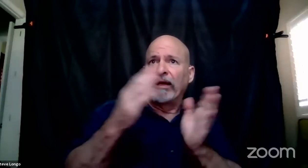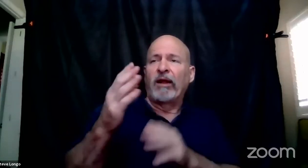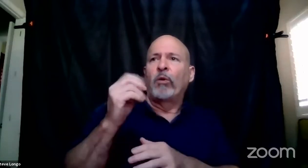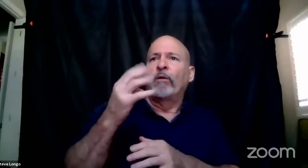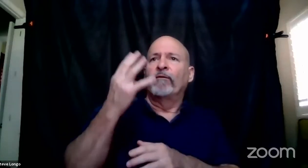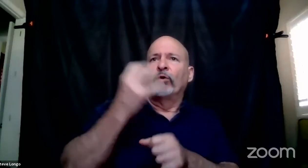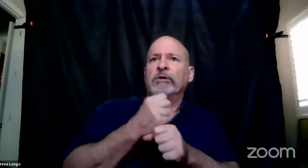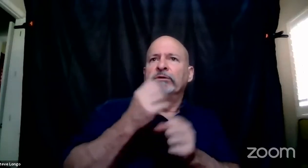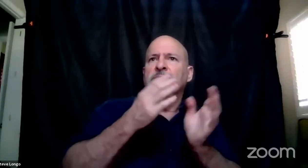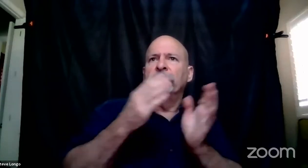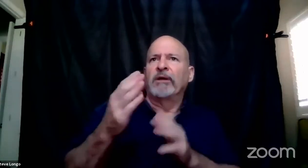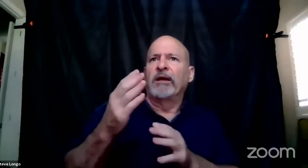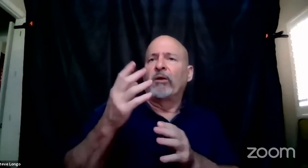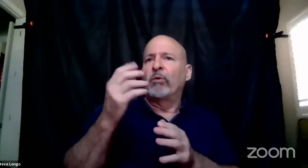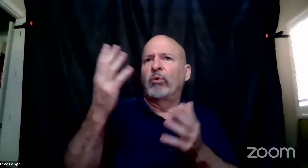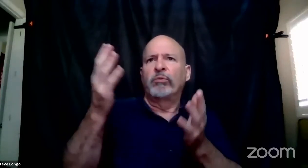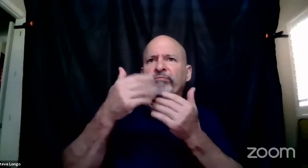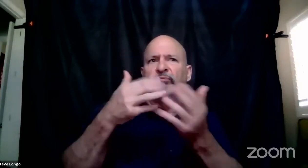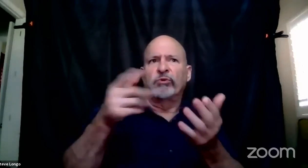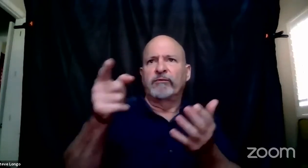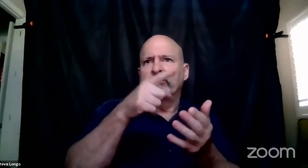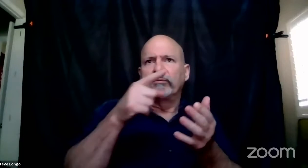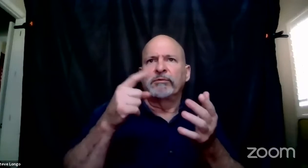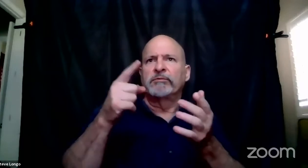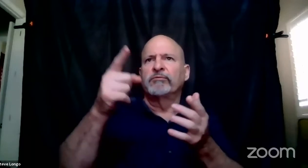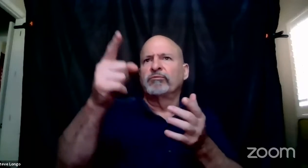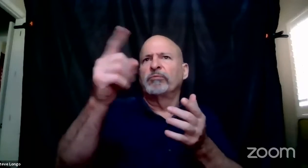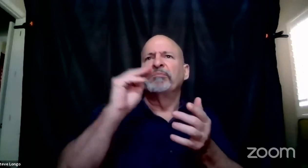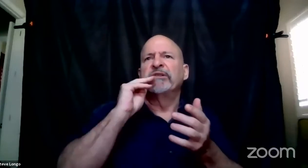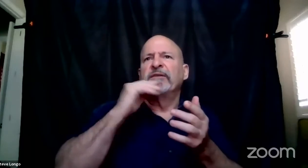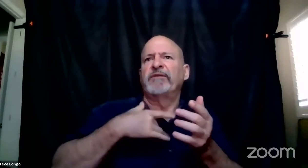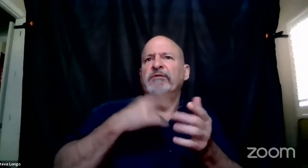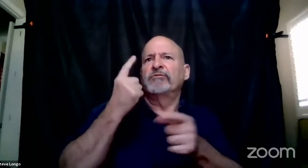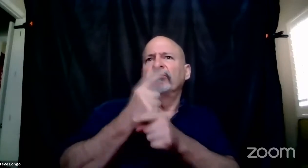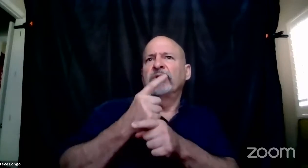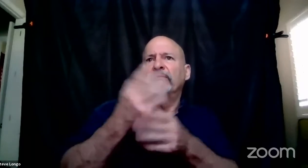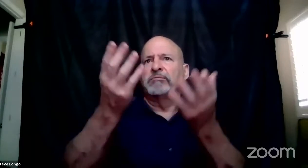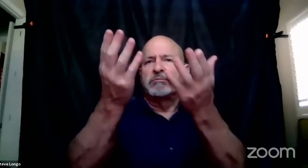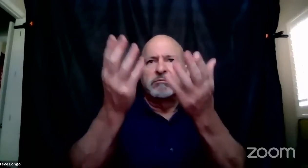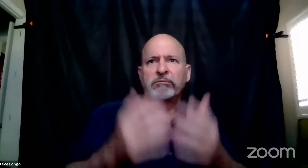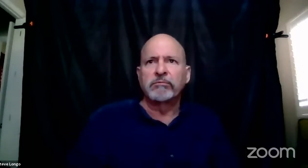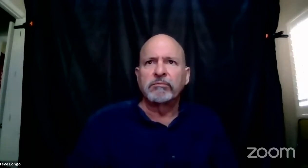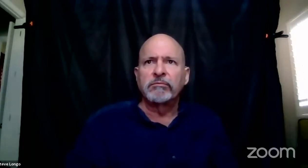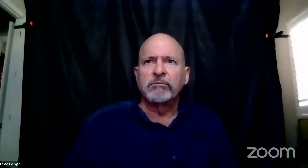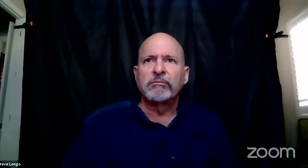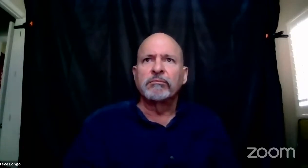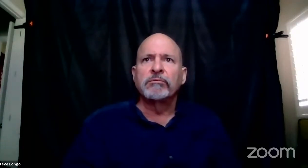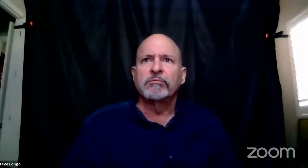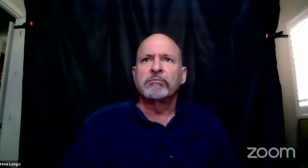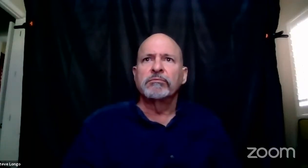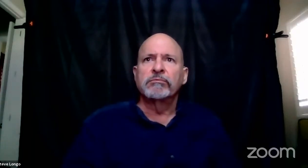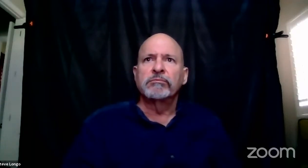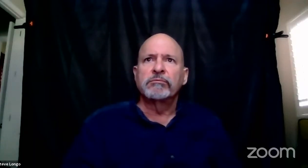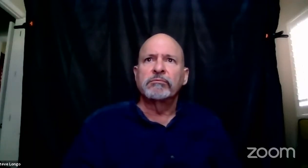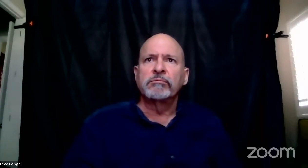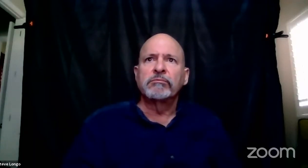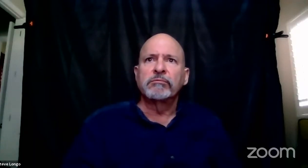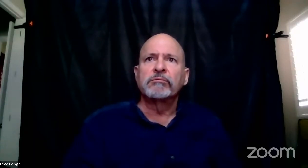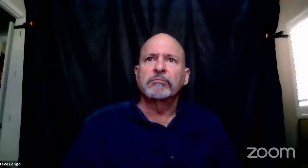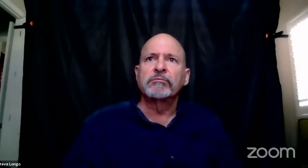to make it a 5-year plan or a 4-year plan? I don't know, Michelle, what do you feel might be the best?